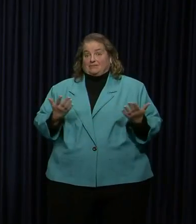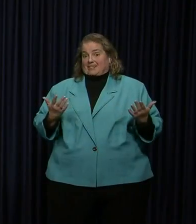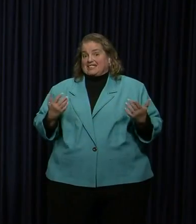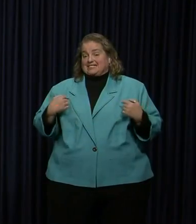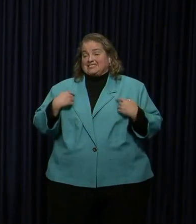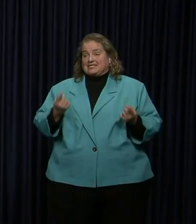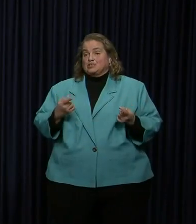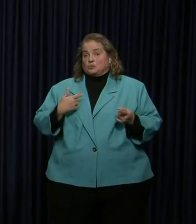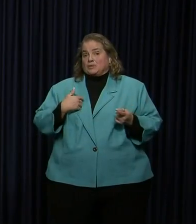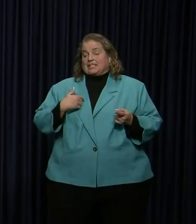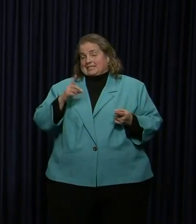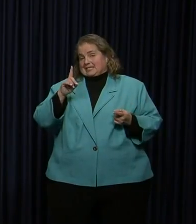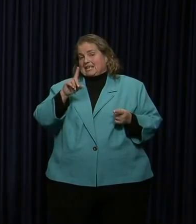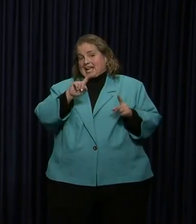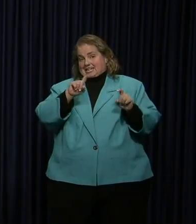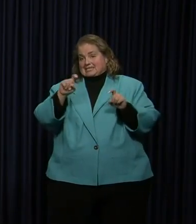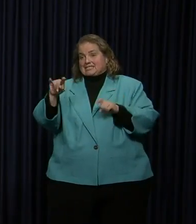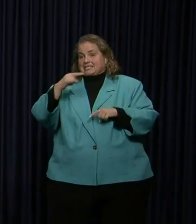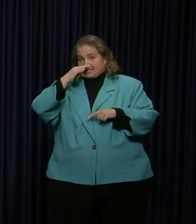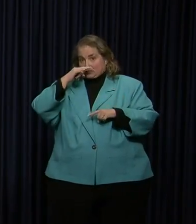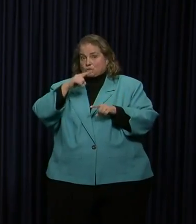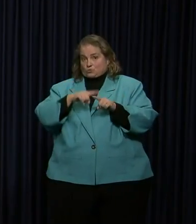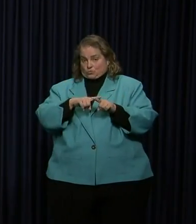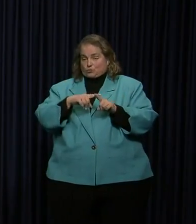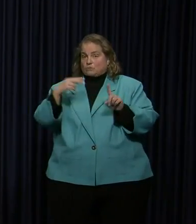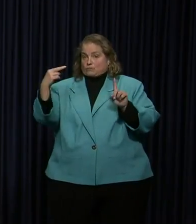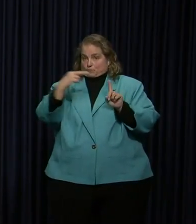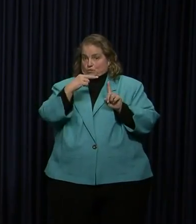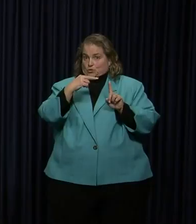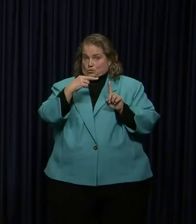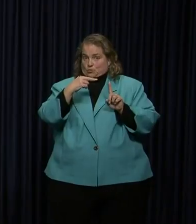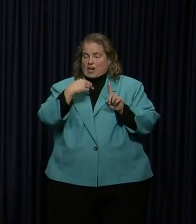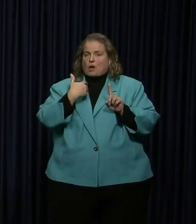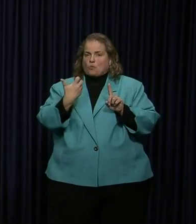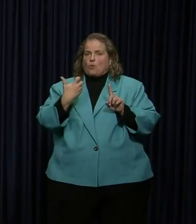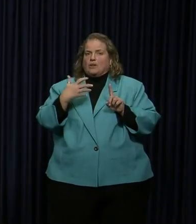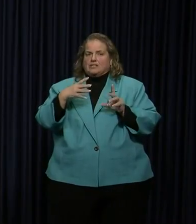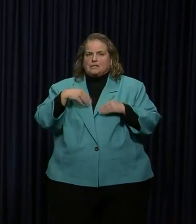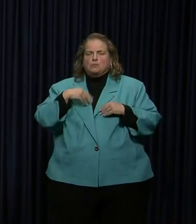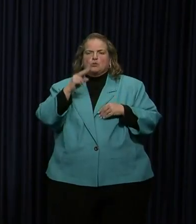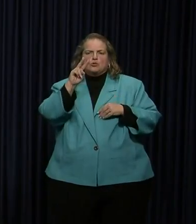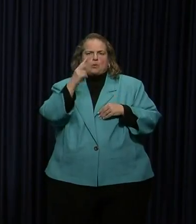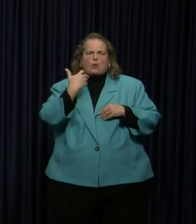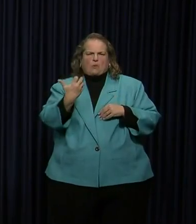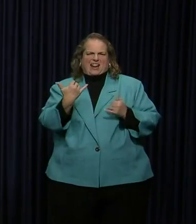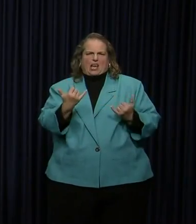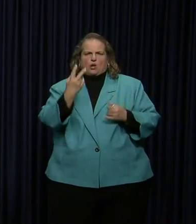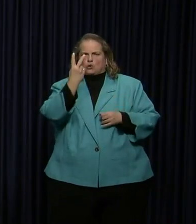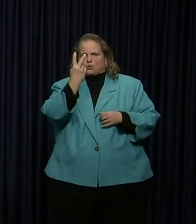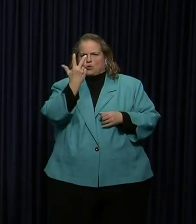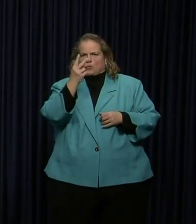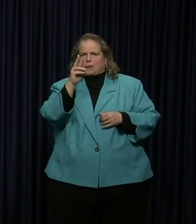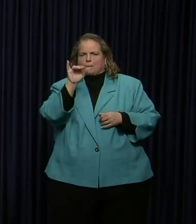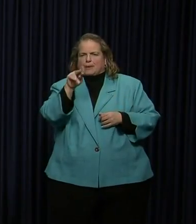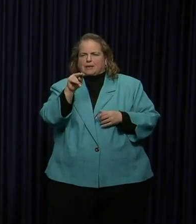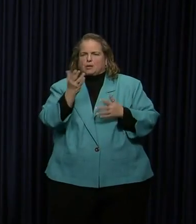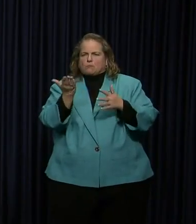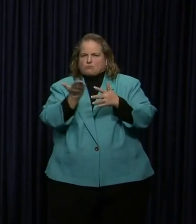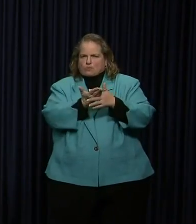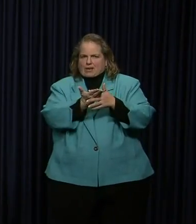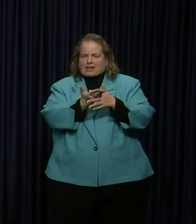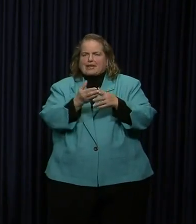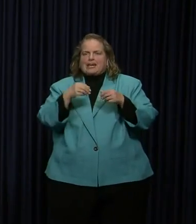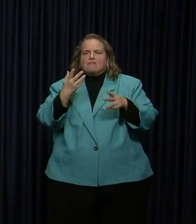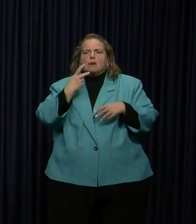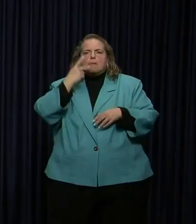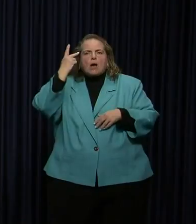Since we asked kids especially to tune in, we're going to take a 2 to a 3 minute break, which gives parents the opportunity